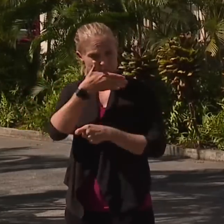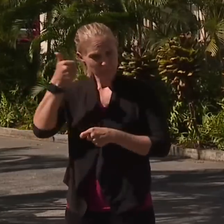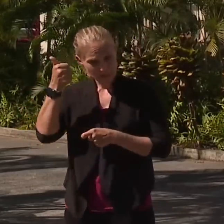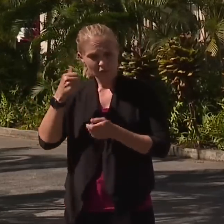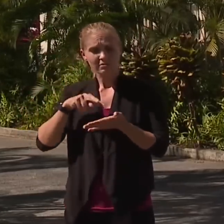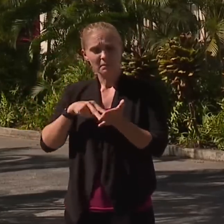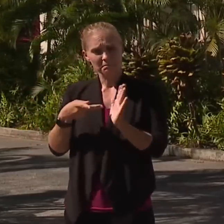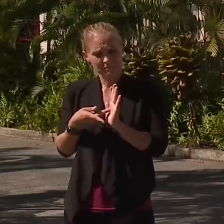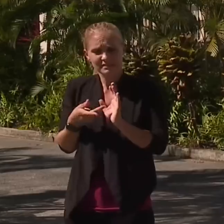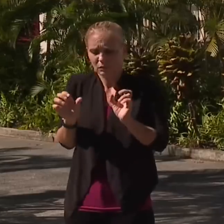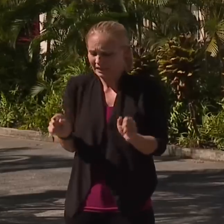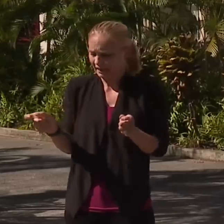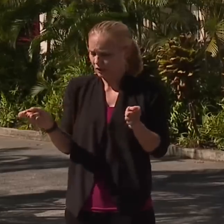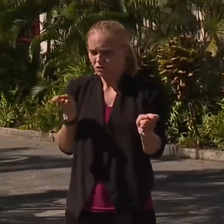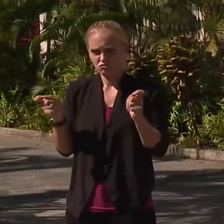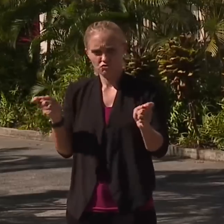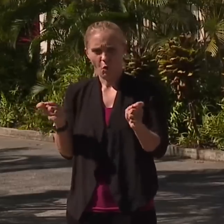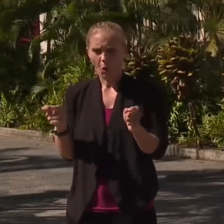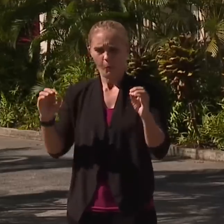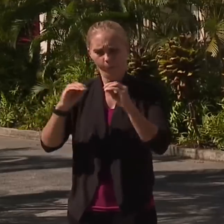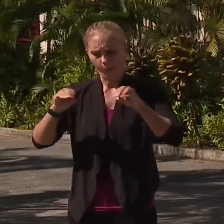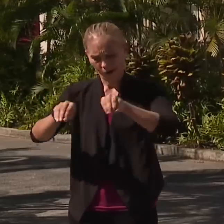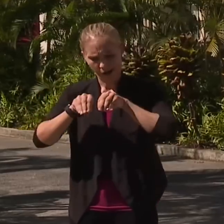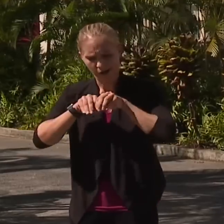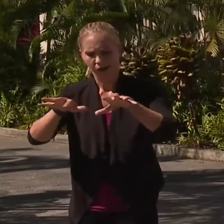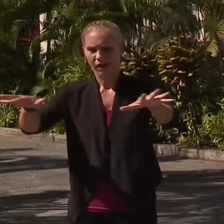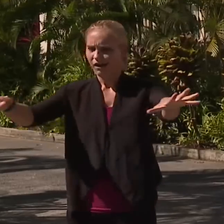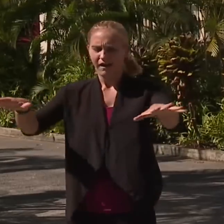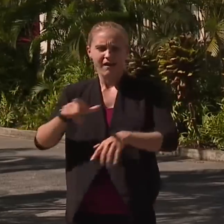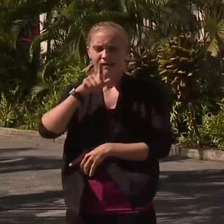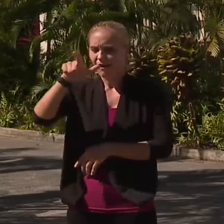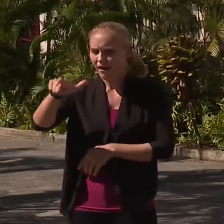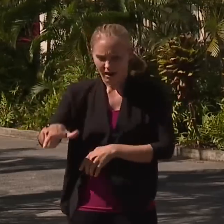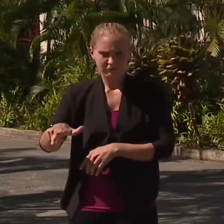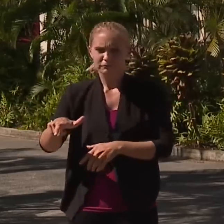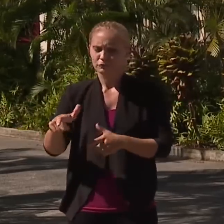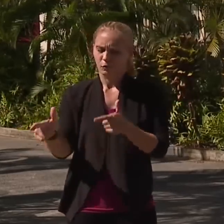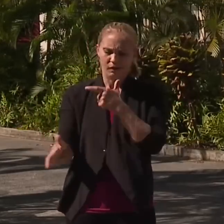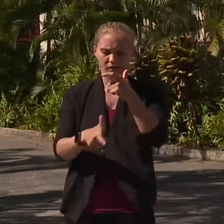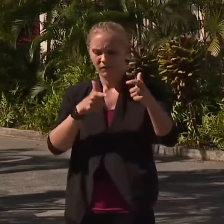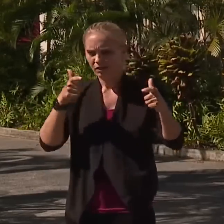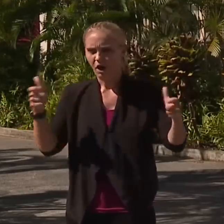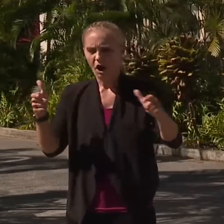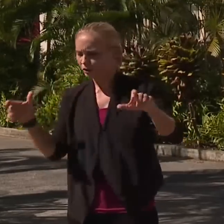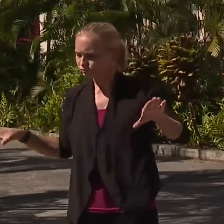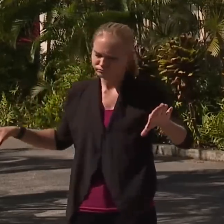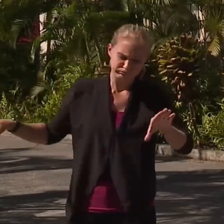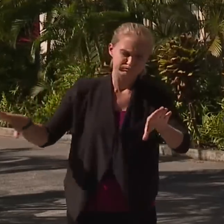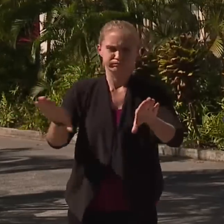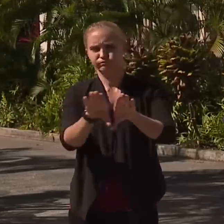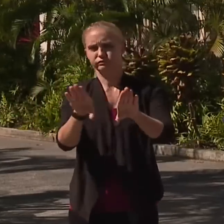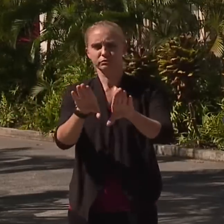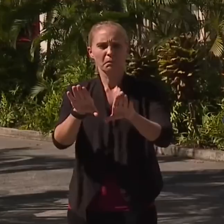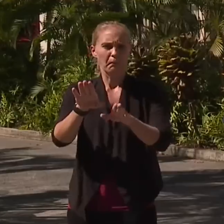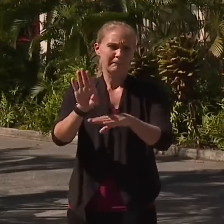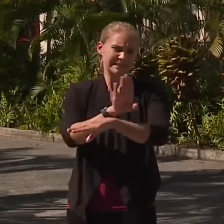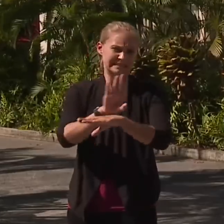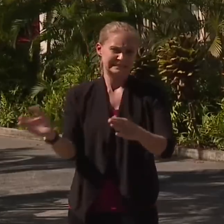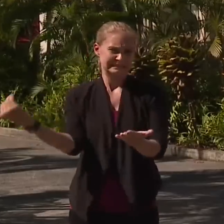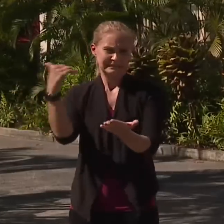the better we can do at controlling the spread and not have to ever do large swaths of shutting down certain types of